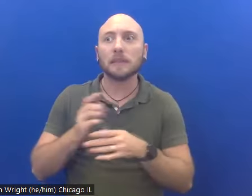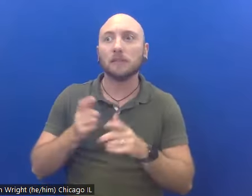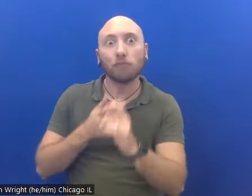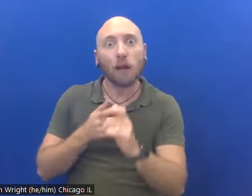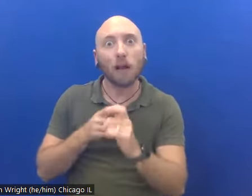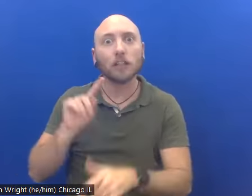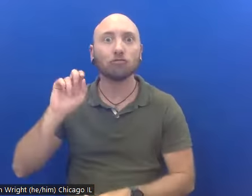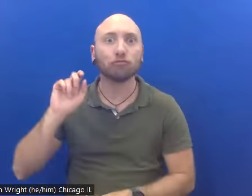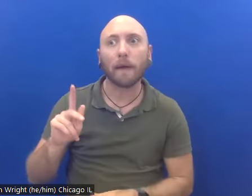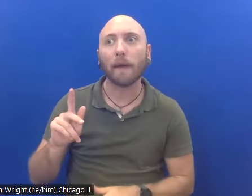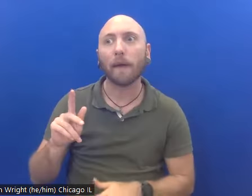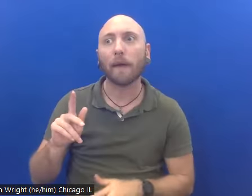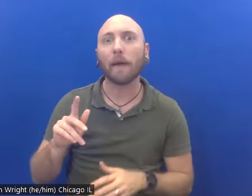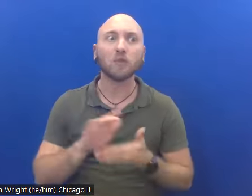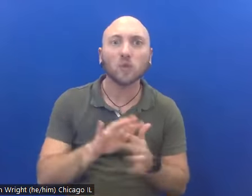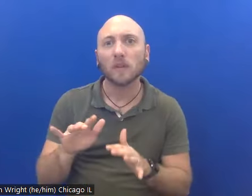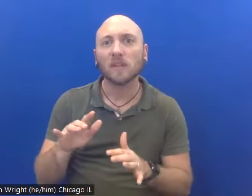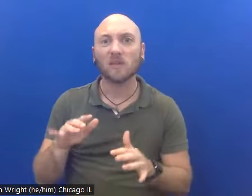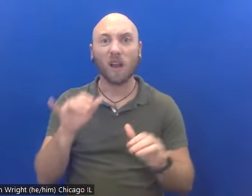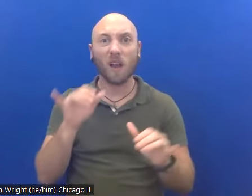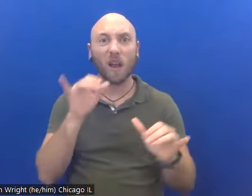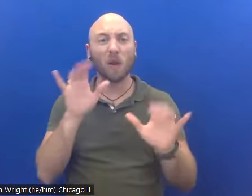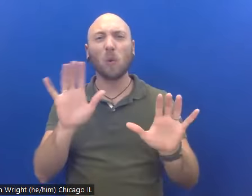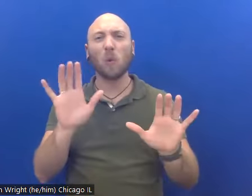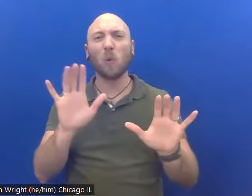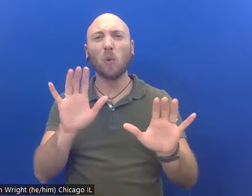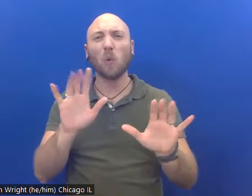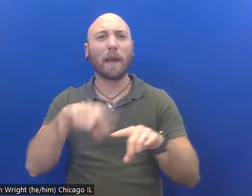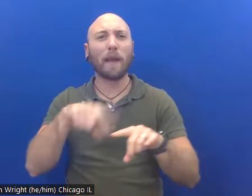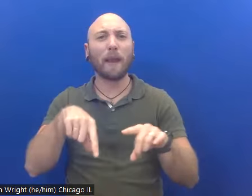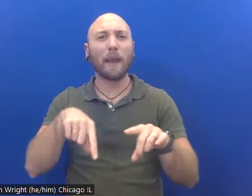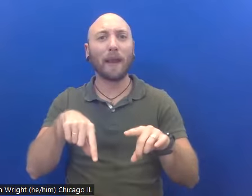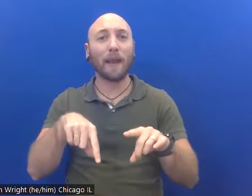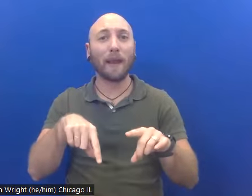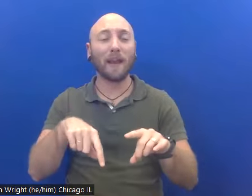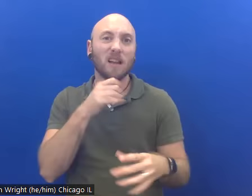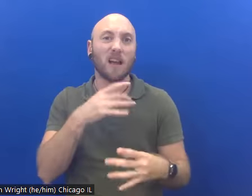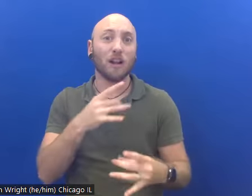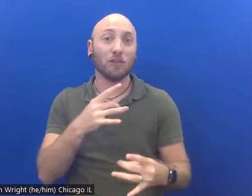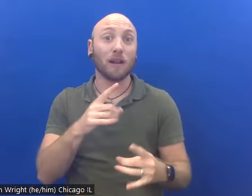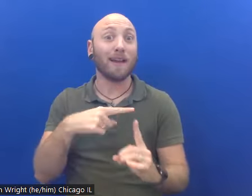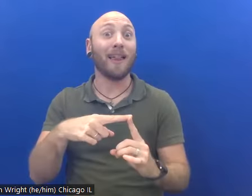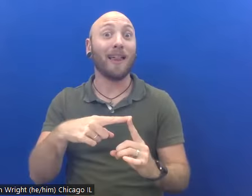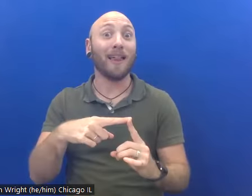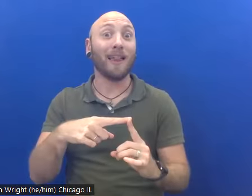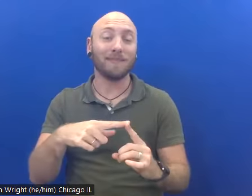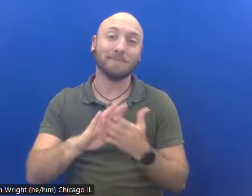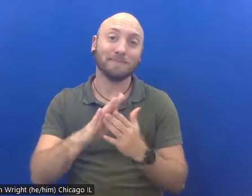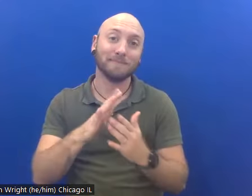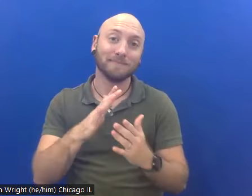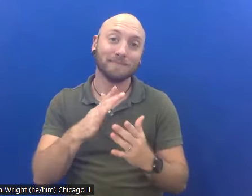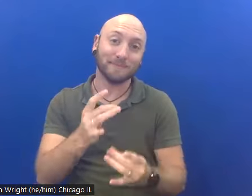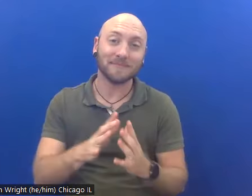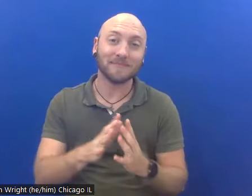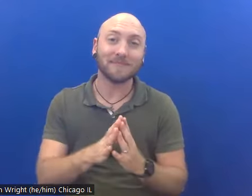just wasn't interested until I was. I remember the first time I got drunk, I was with 3 friends of mine in my parents' basement. We were